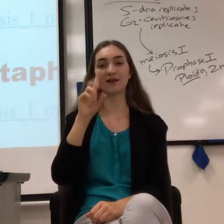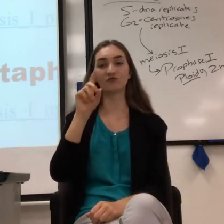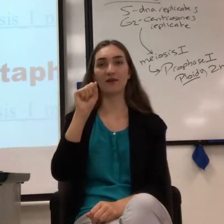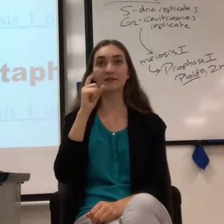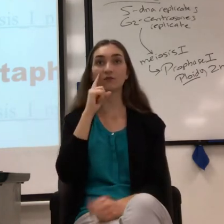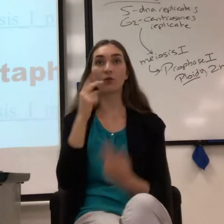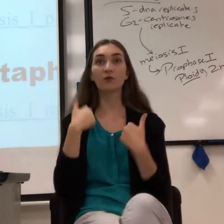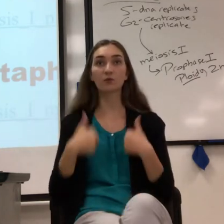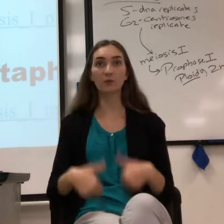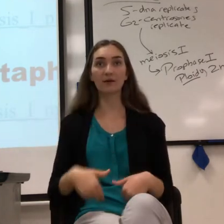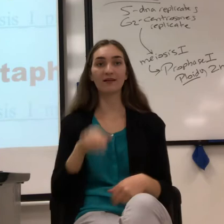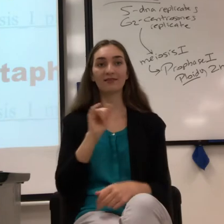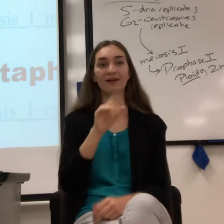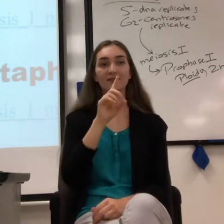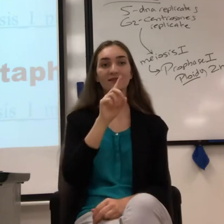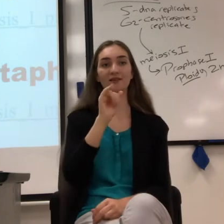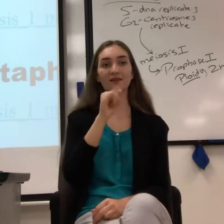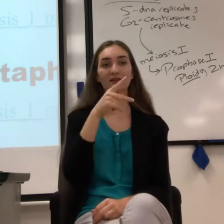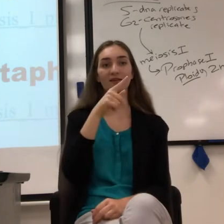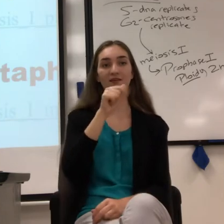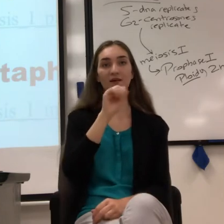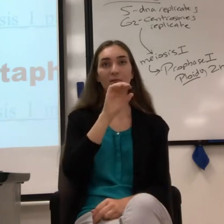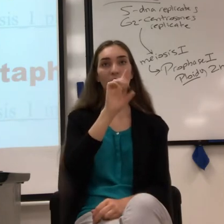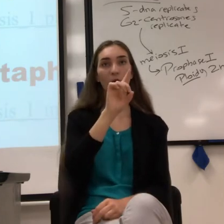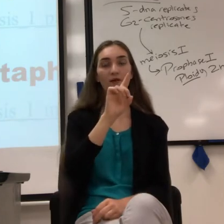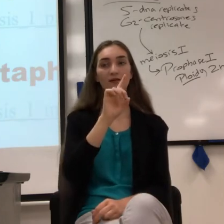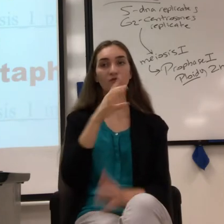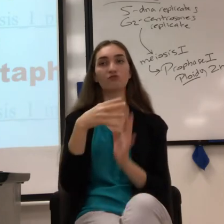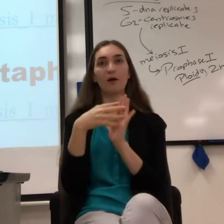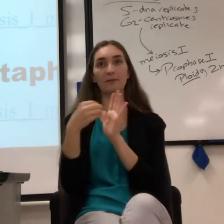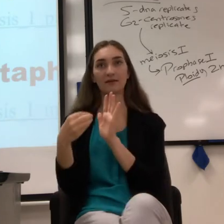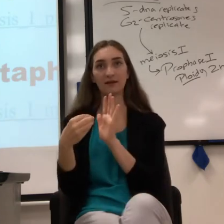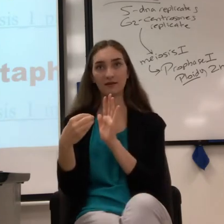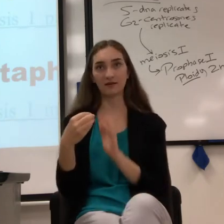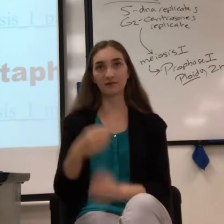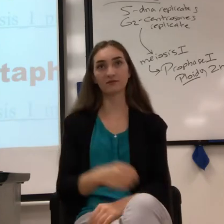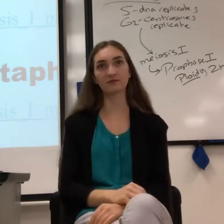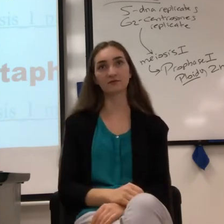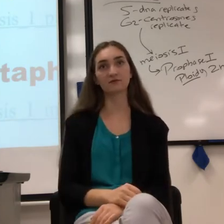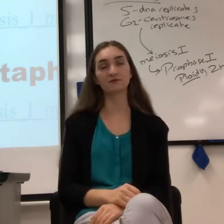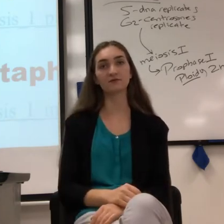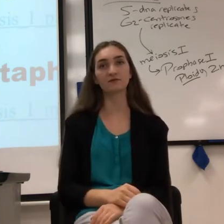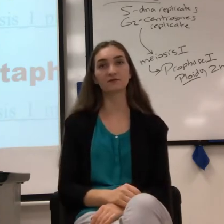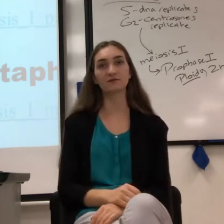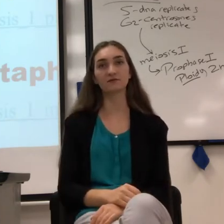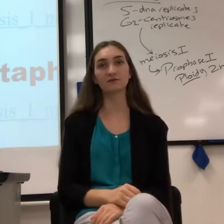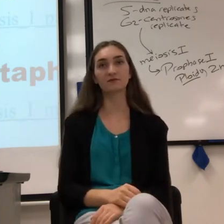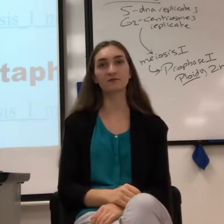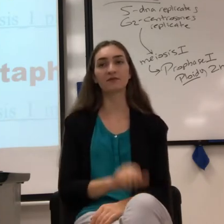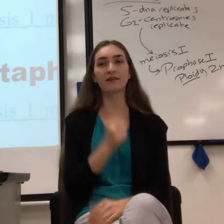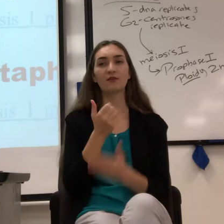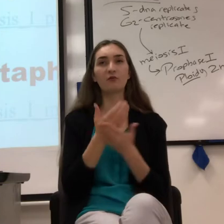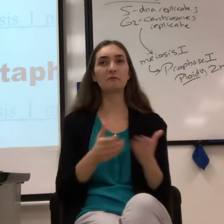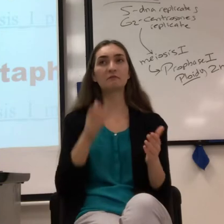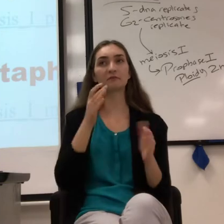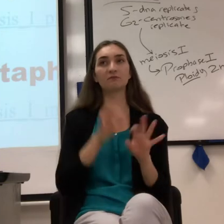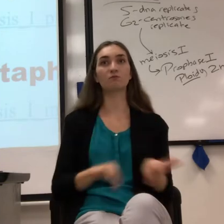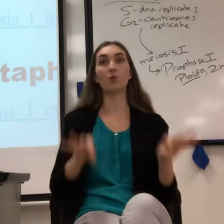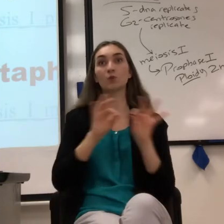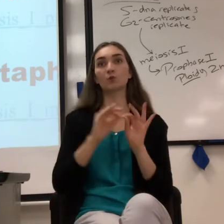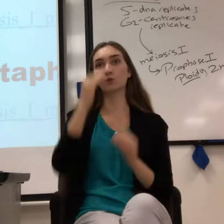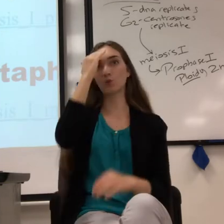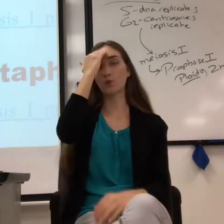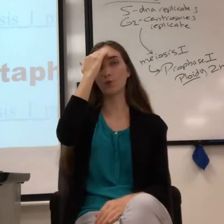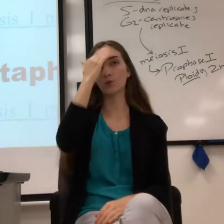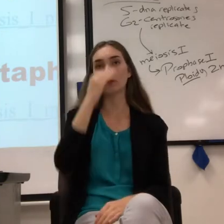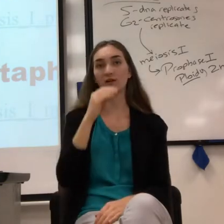is diploid replicated. Okay. The other thing that's important to know here is,